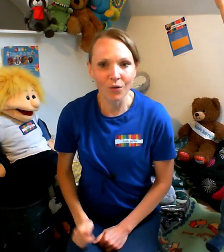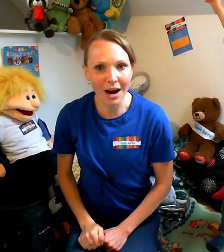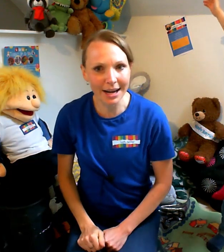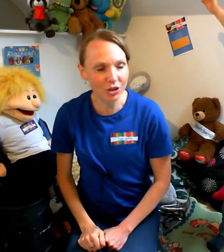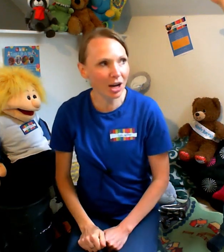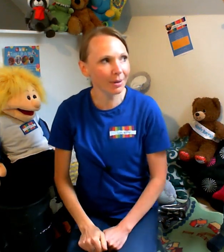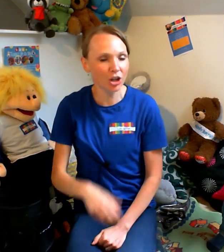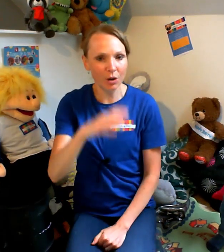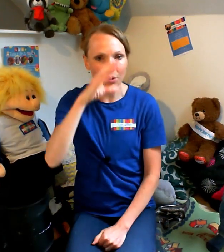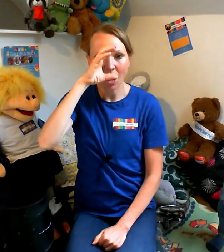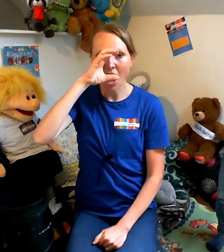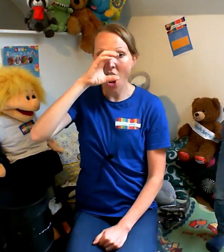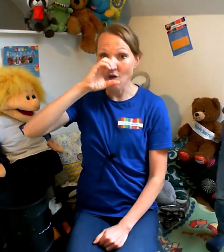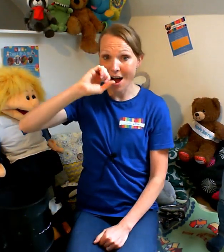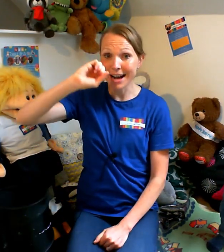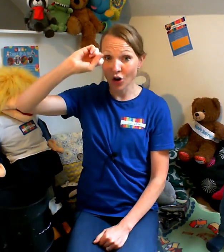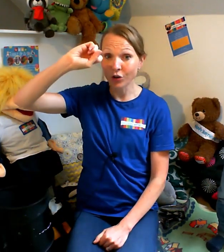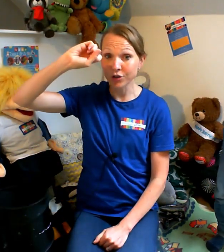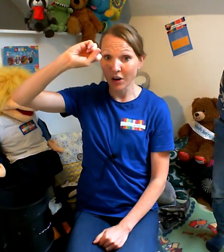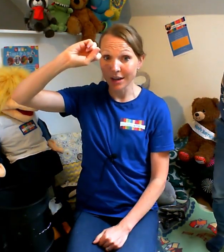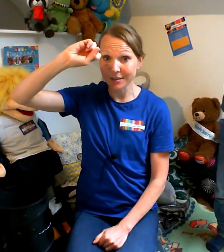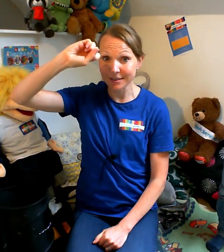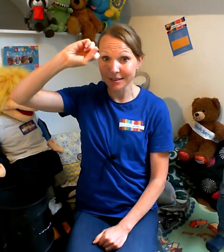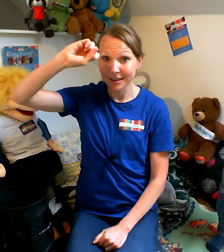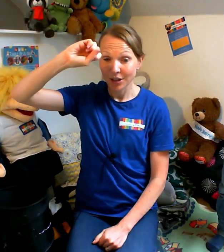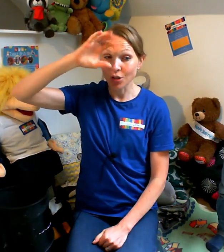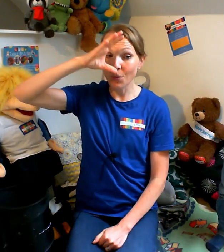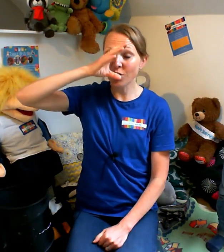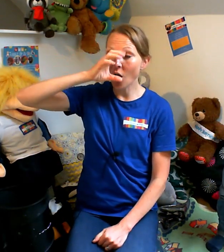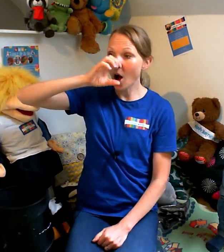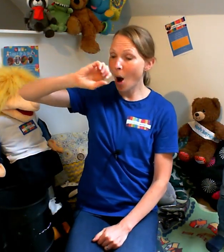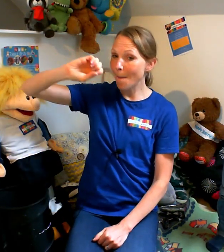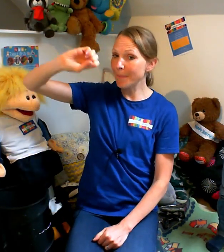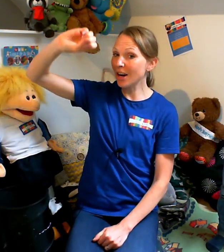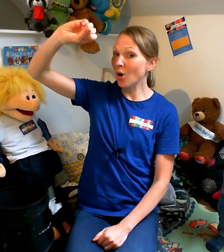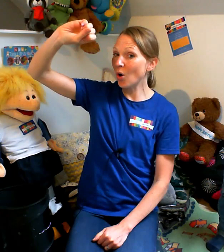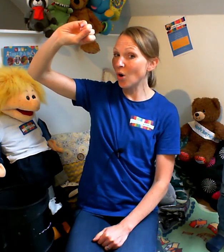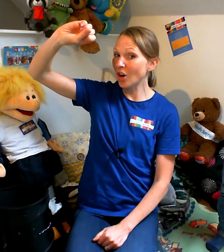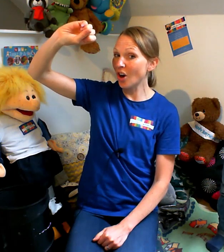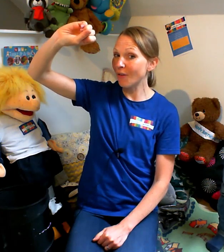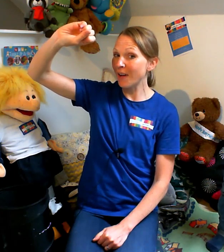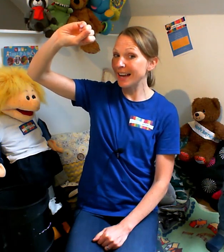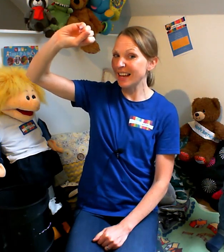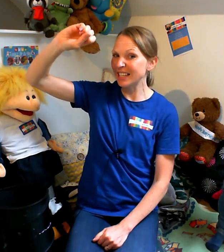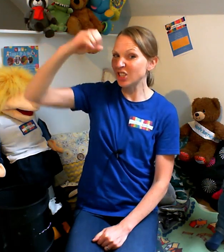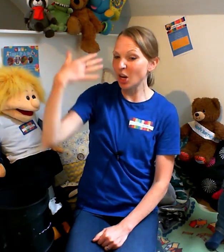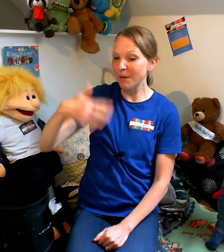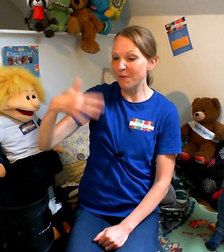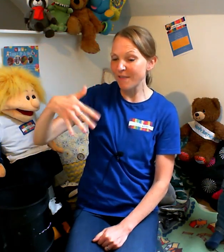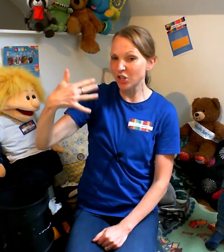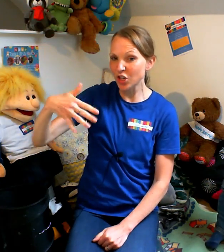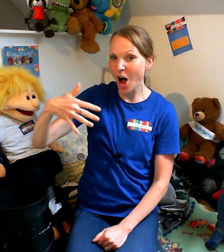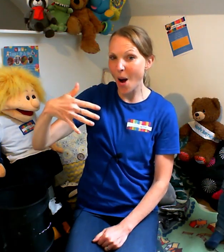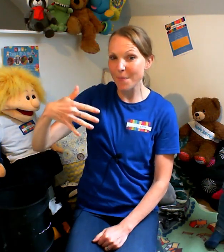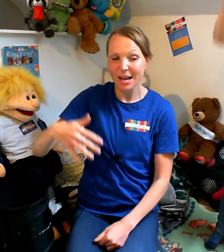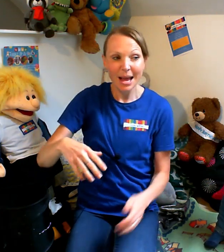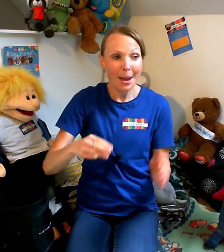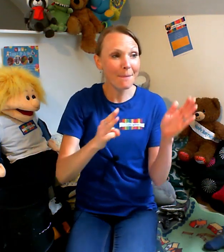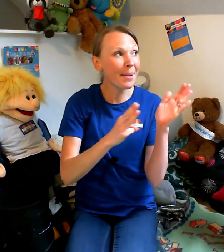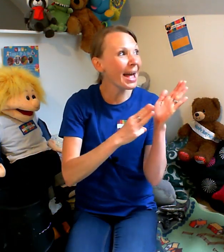Right, shall we do a rhinoceros? So we've got our big horn on our face and it's going to be very sharp.